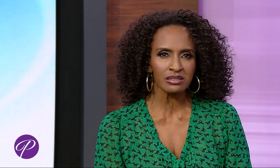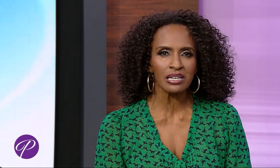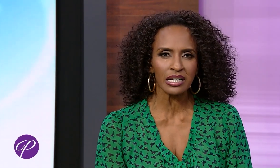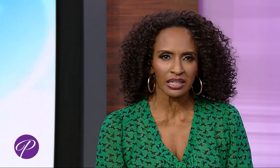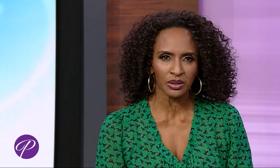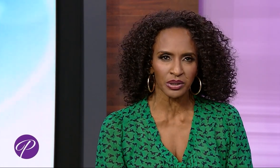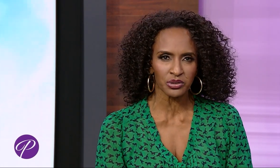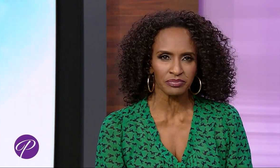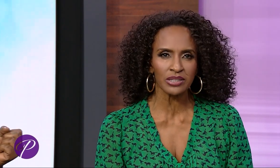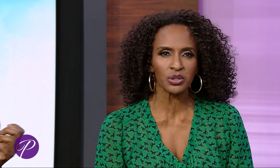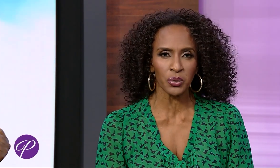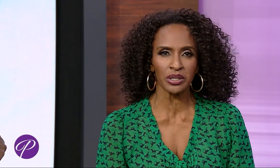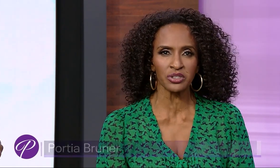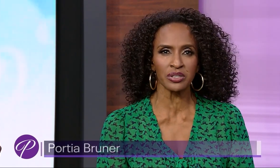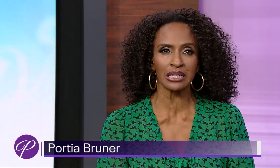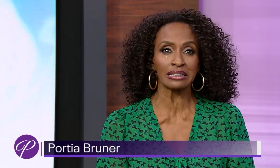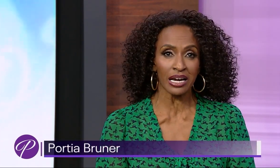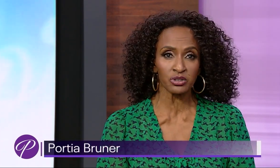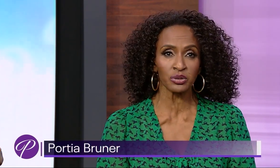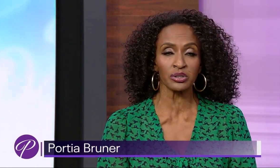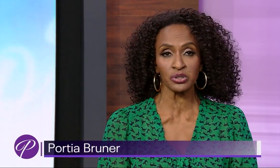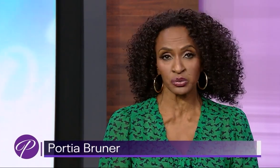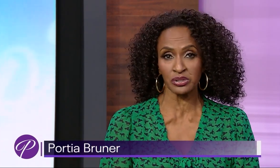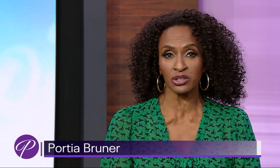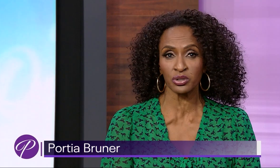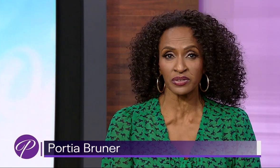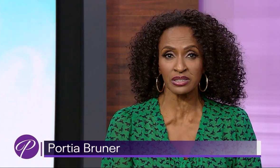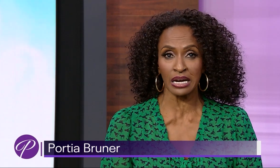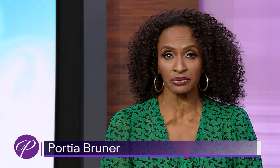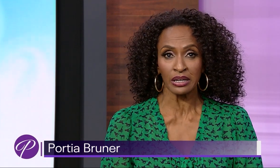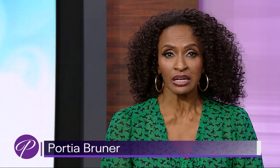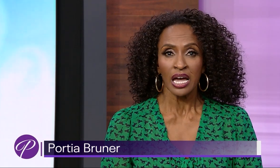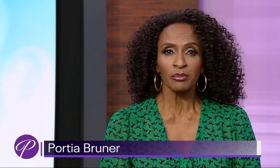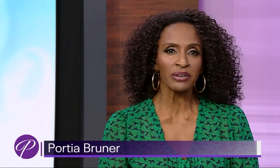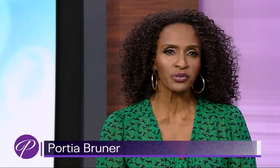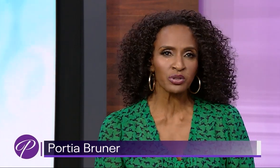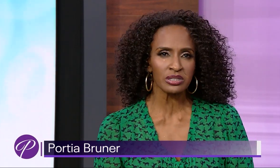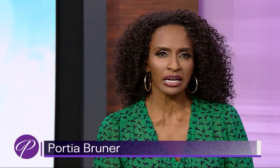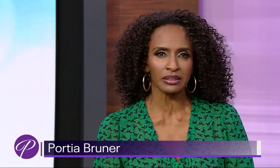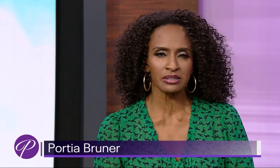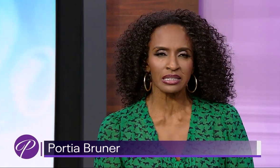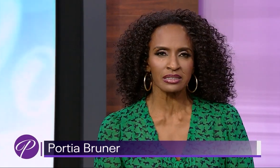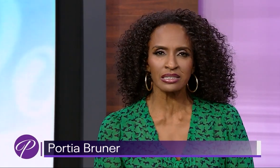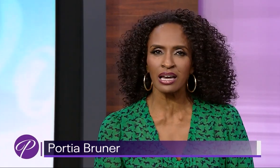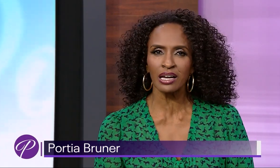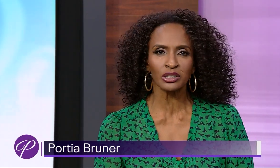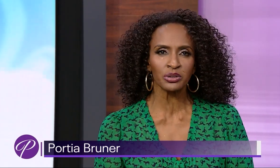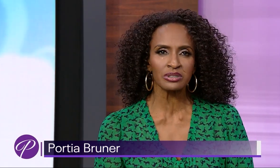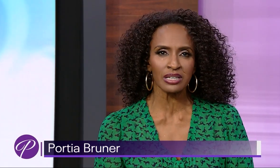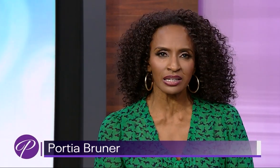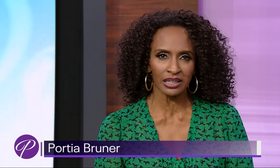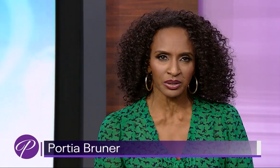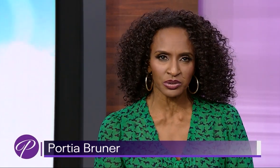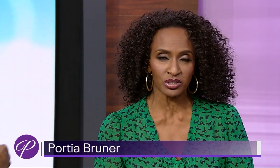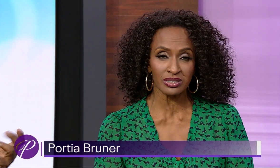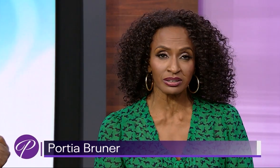sign language. That's according to the National Association of the Deaf. My first guest did not learn sign language until he